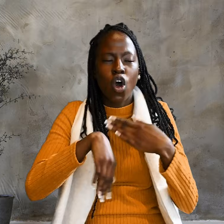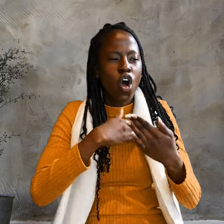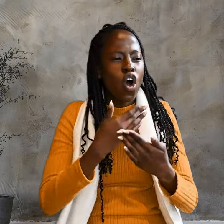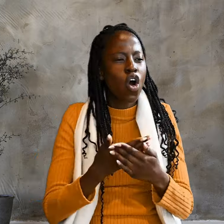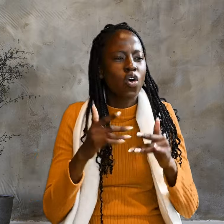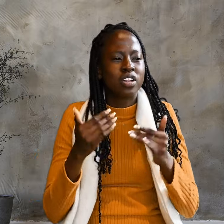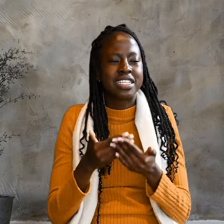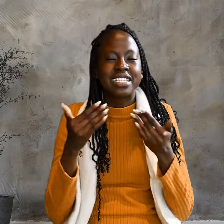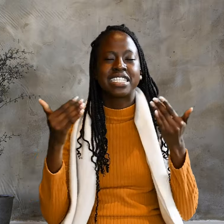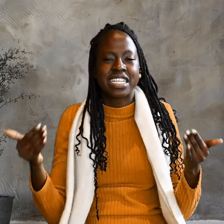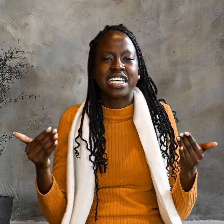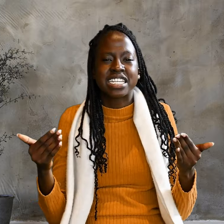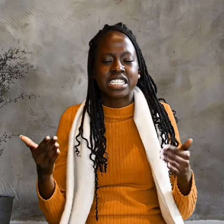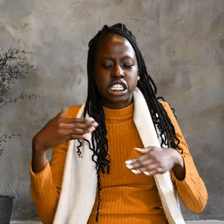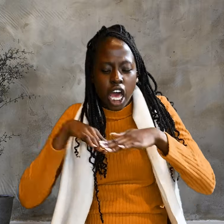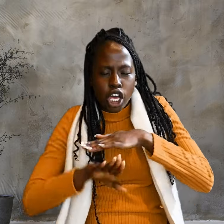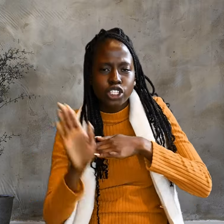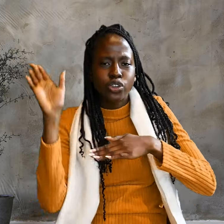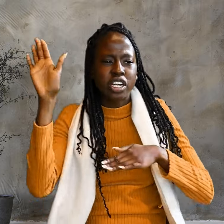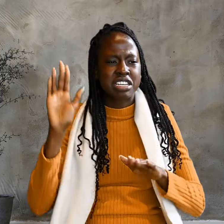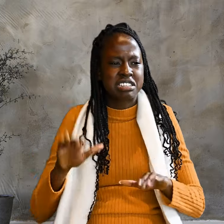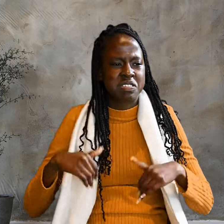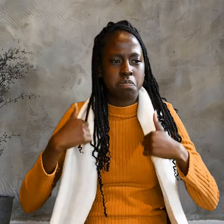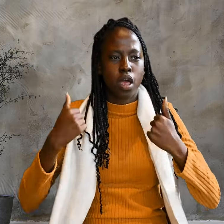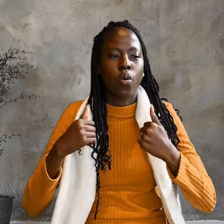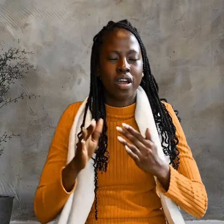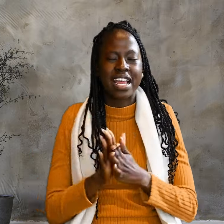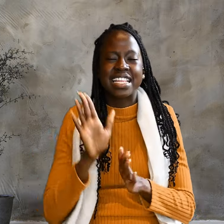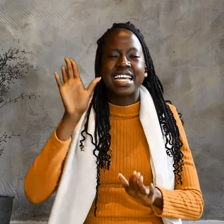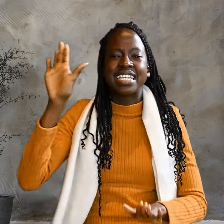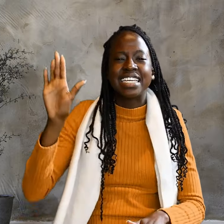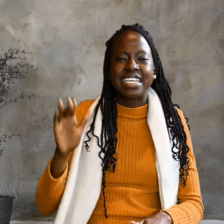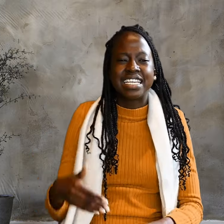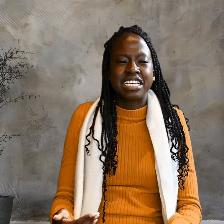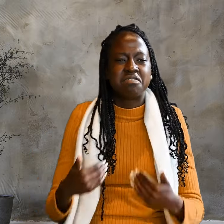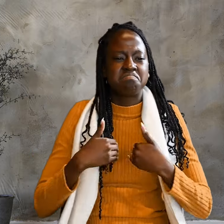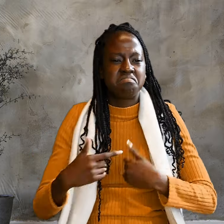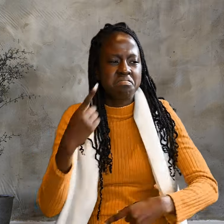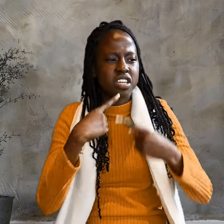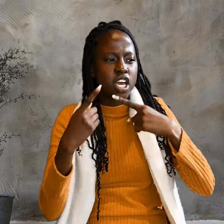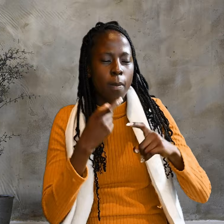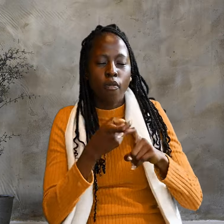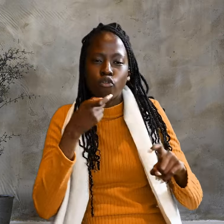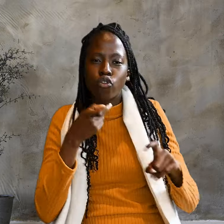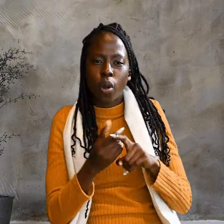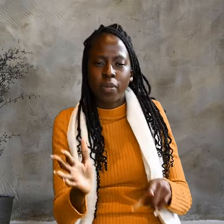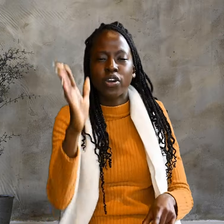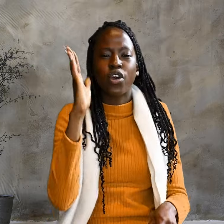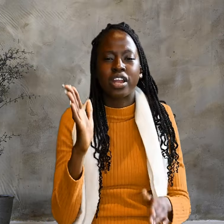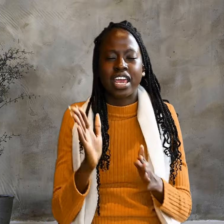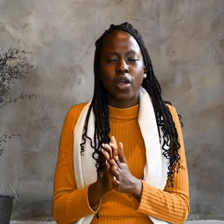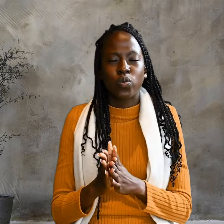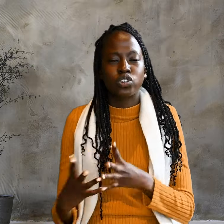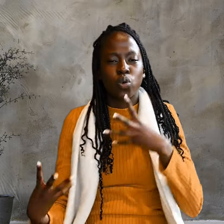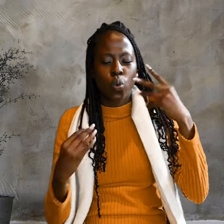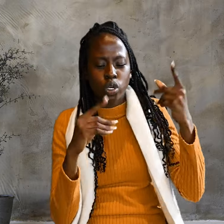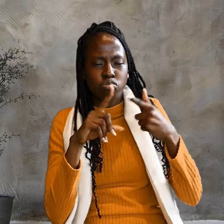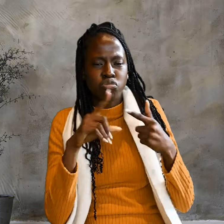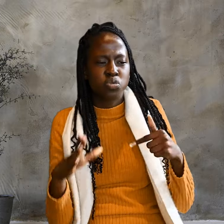his power, and that he had come from God and was returning to God. So he got up